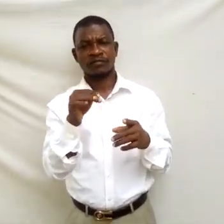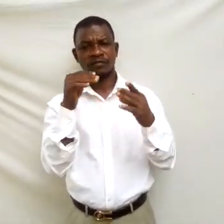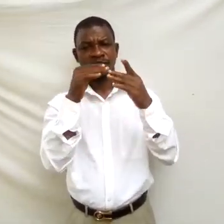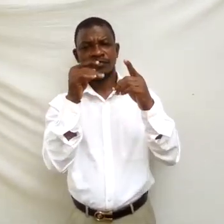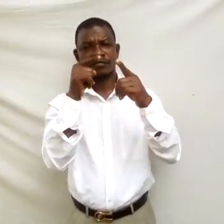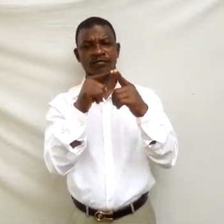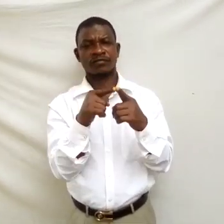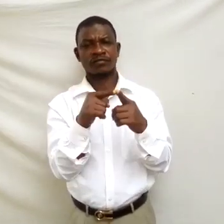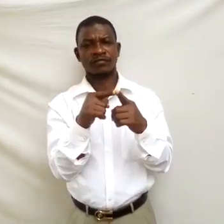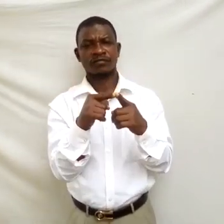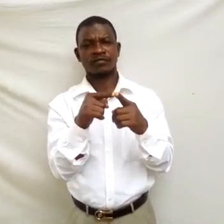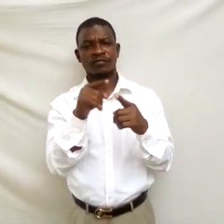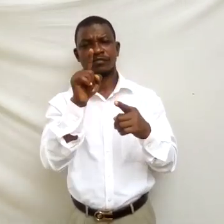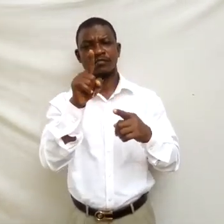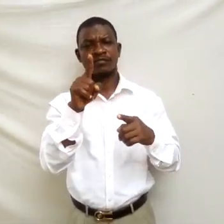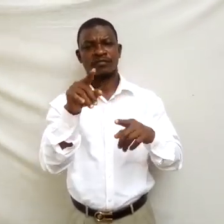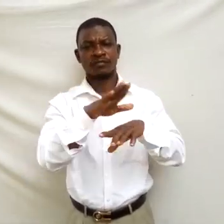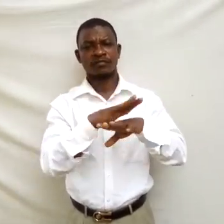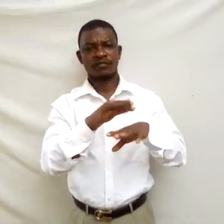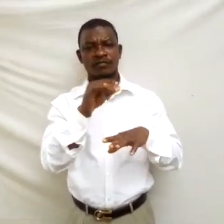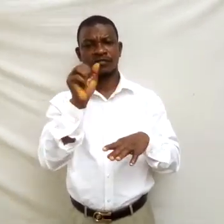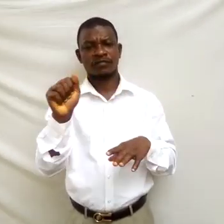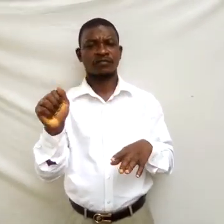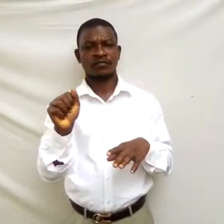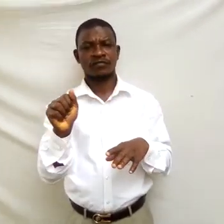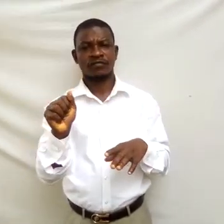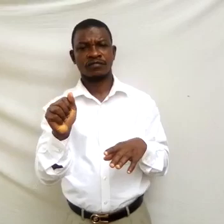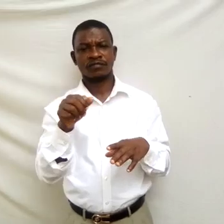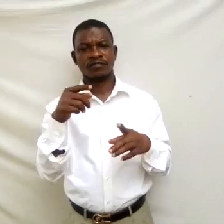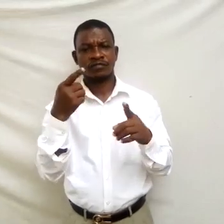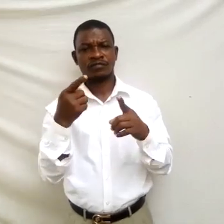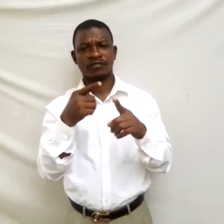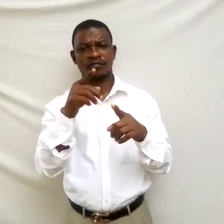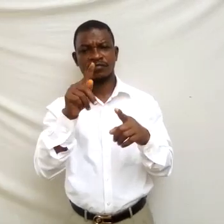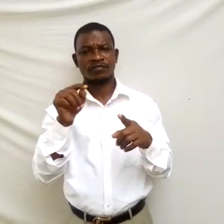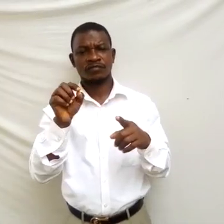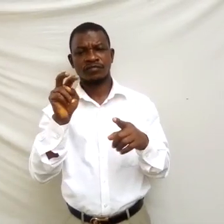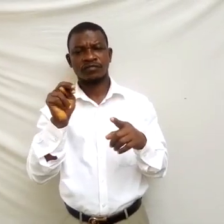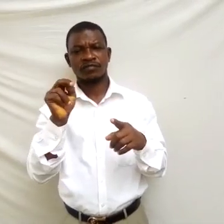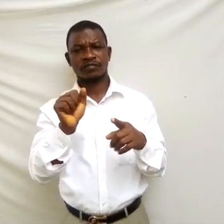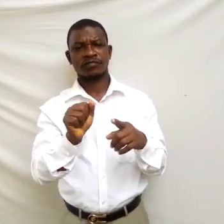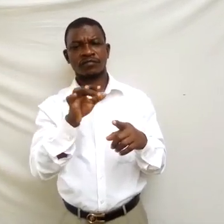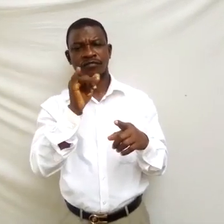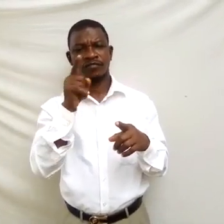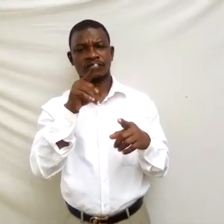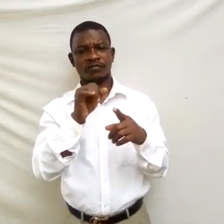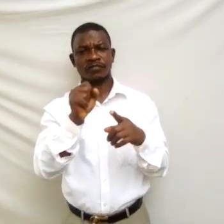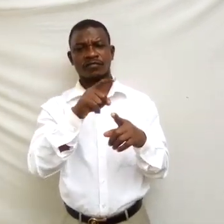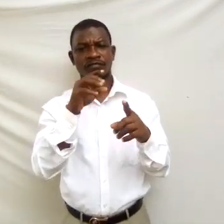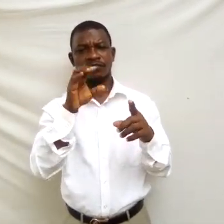to 1 over a tan ax plus c. G,